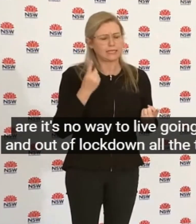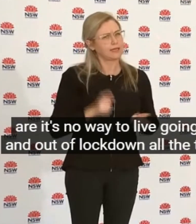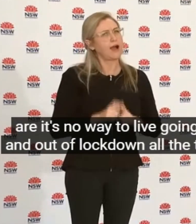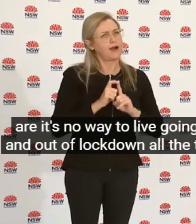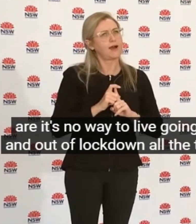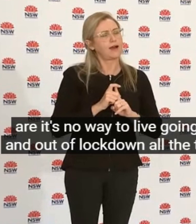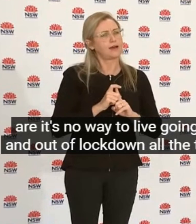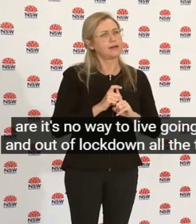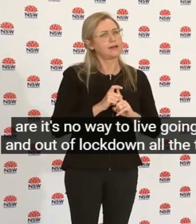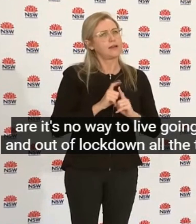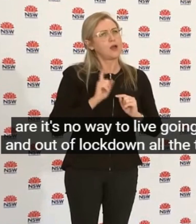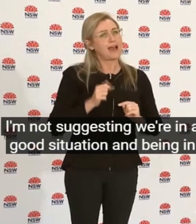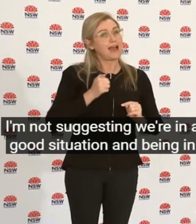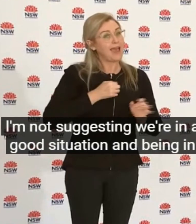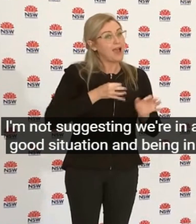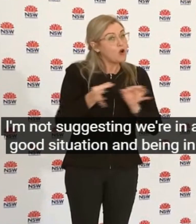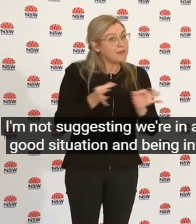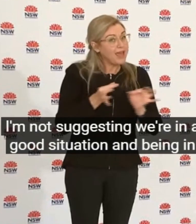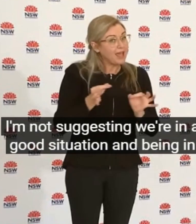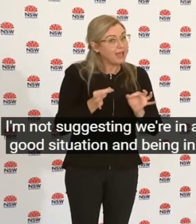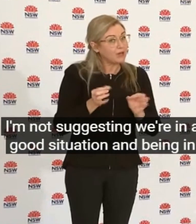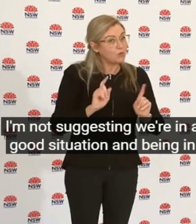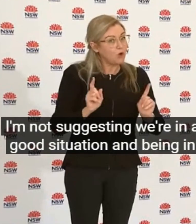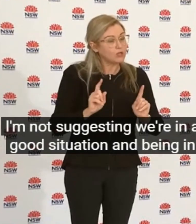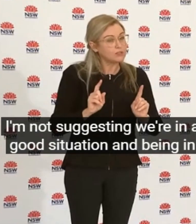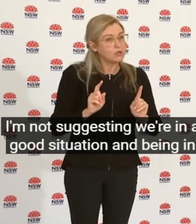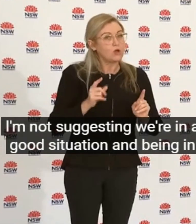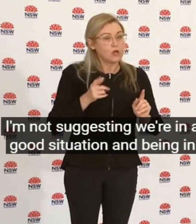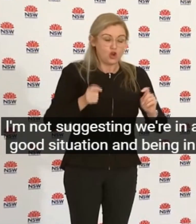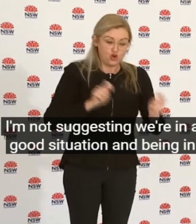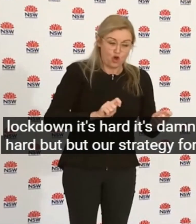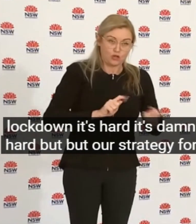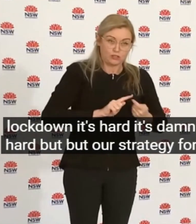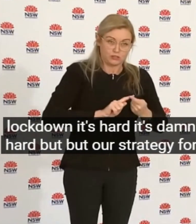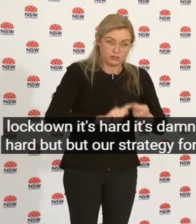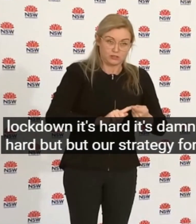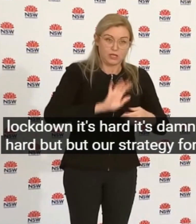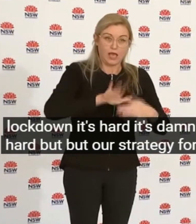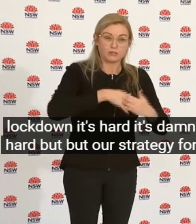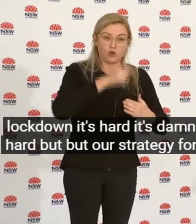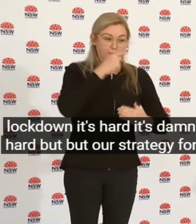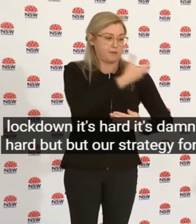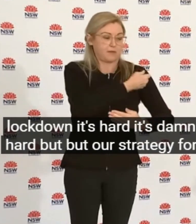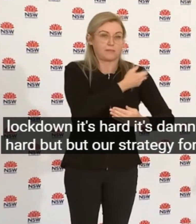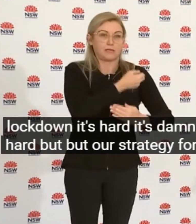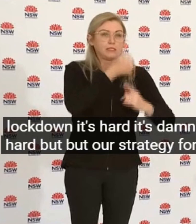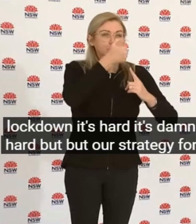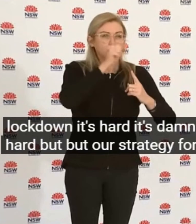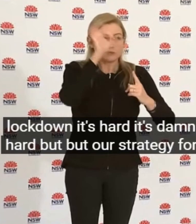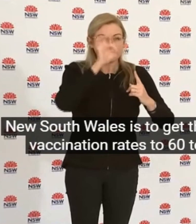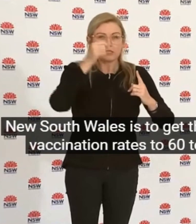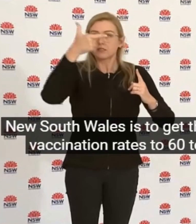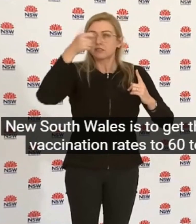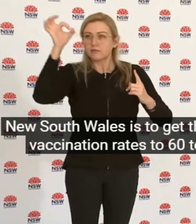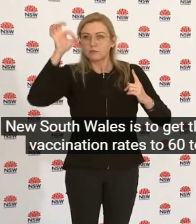But our strategy for New South Wales is to get those vaccination rates to 60, to 70, to 80%, because that means